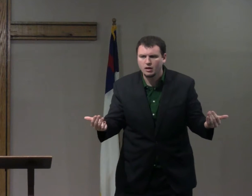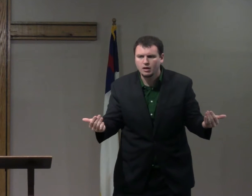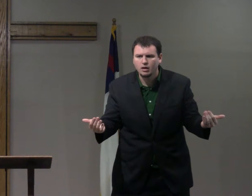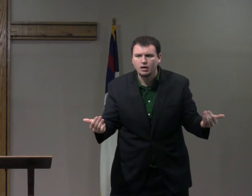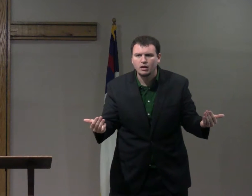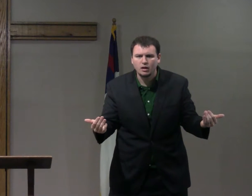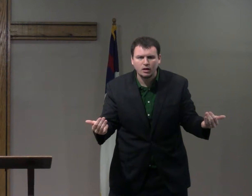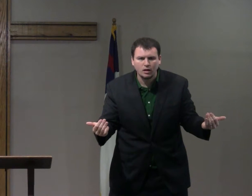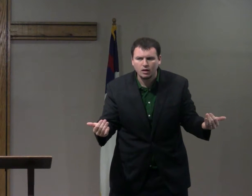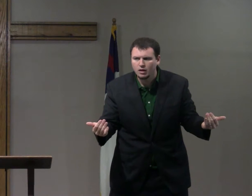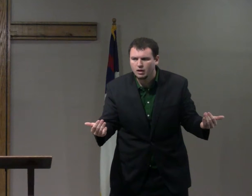gospel?